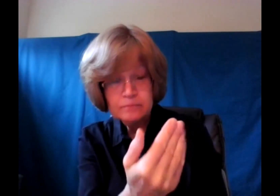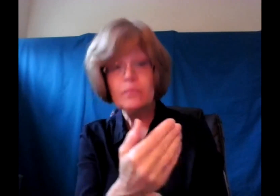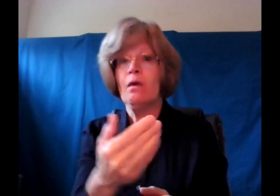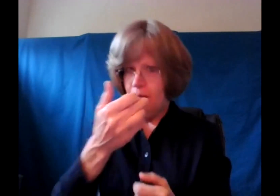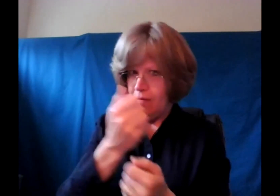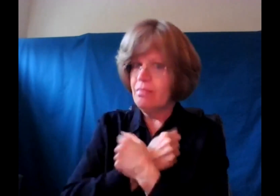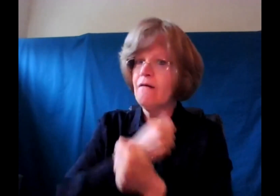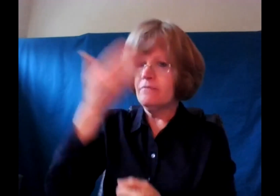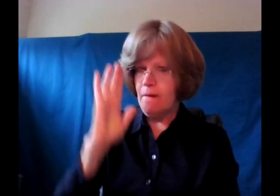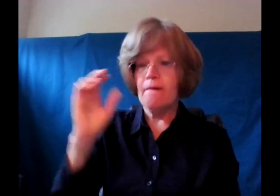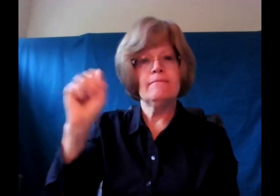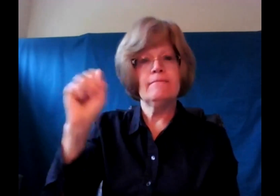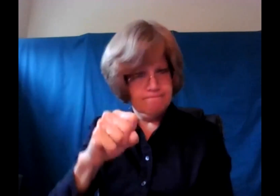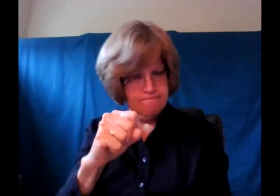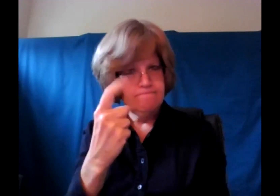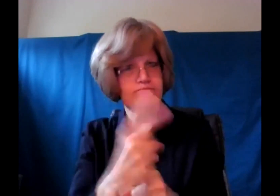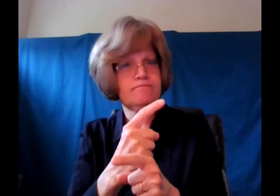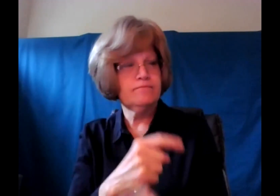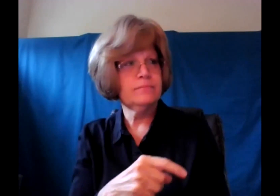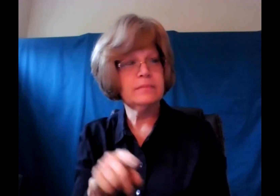Love for God.